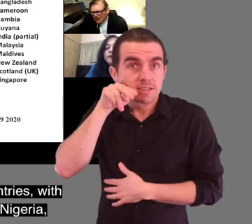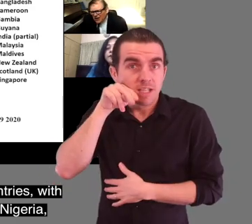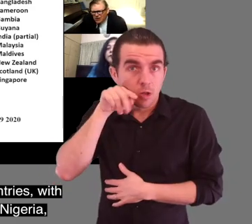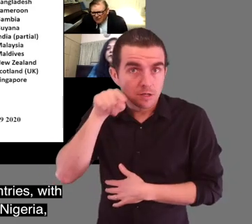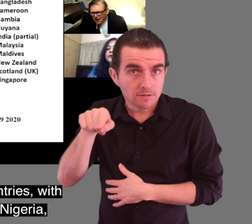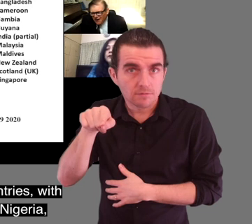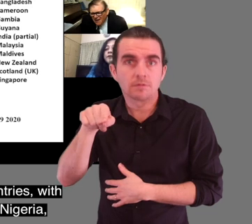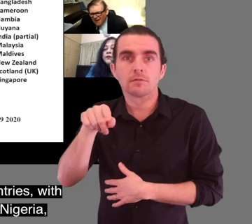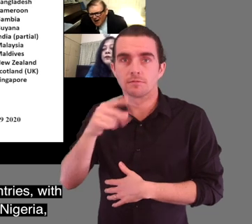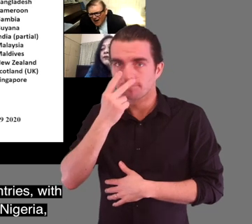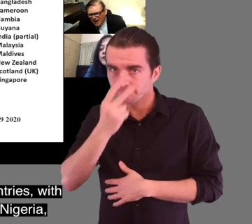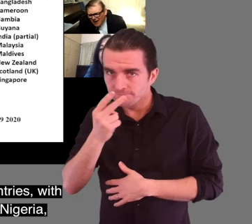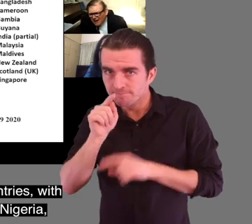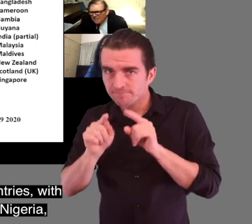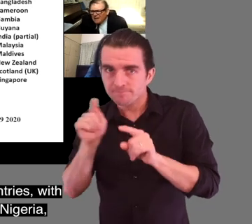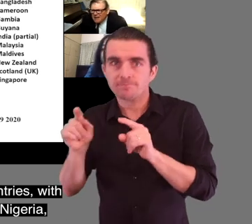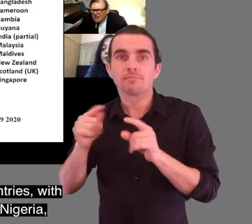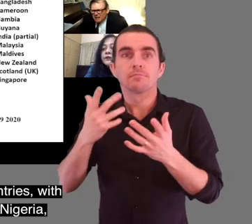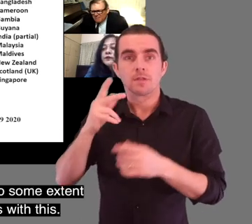like Nigeria,